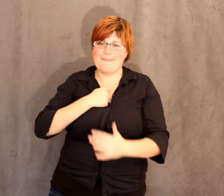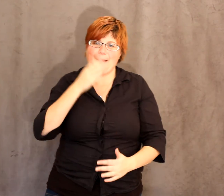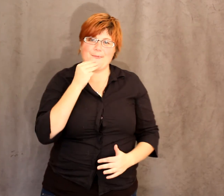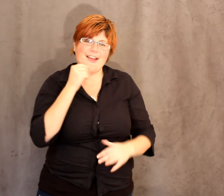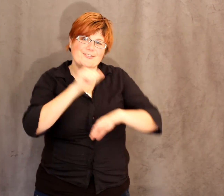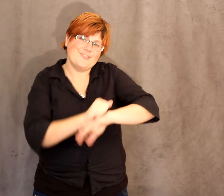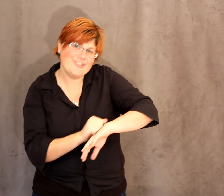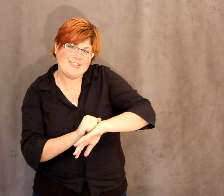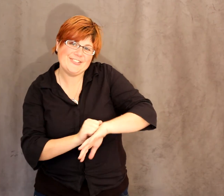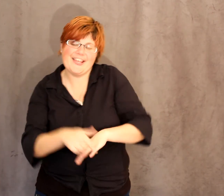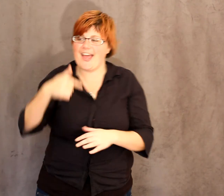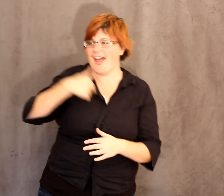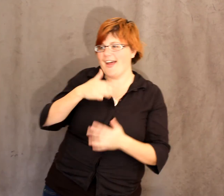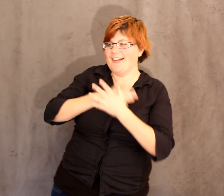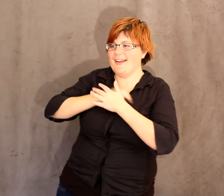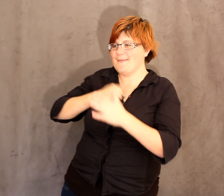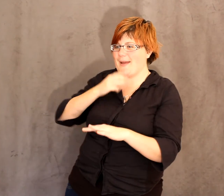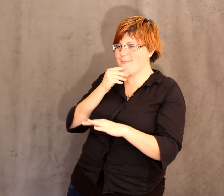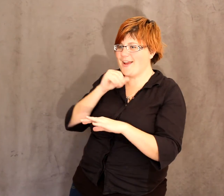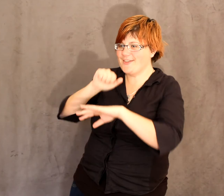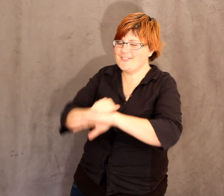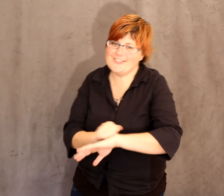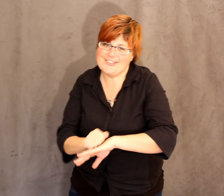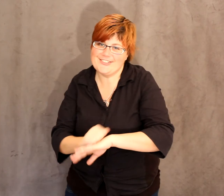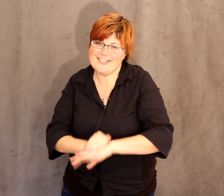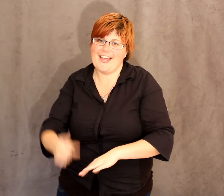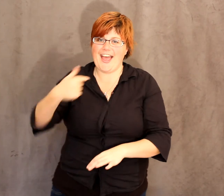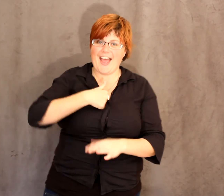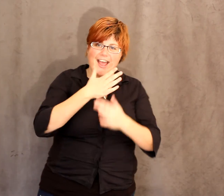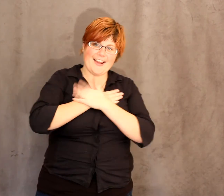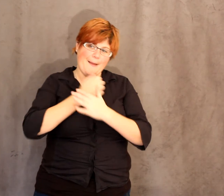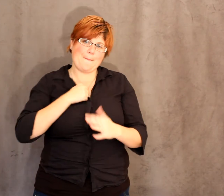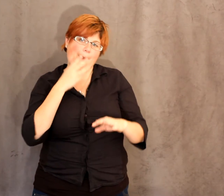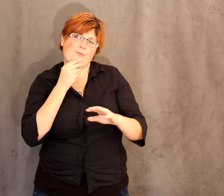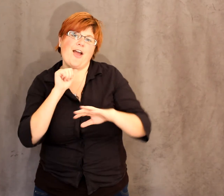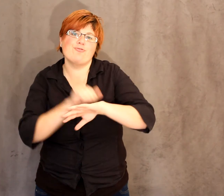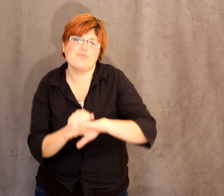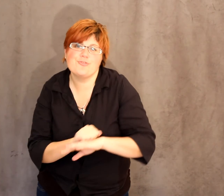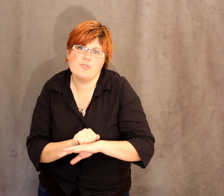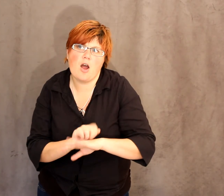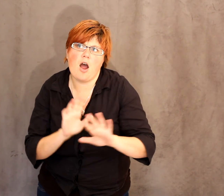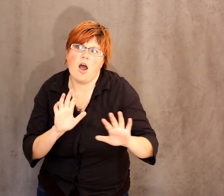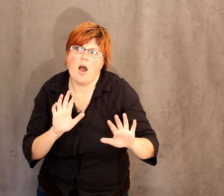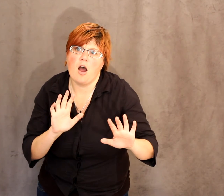my brown shoes. I love my brown shoes. I love my brown.